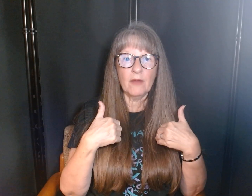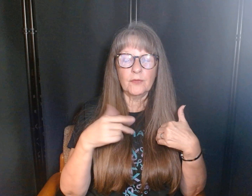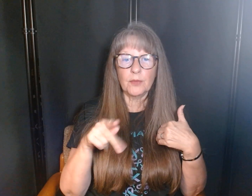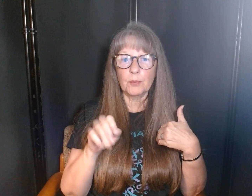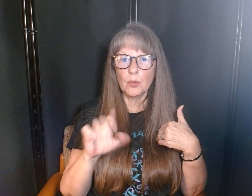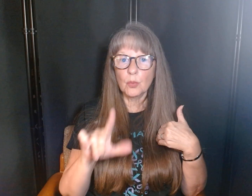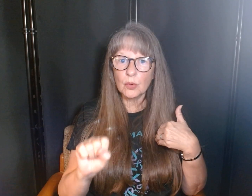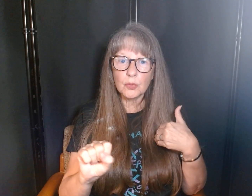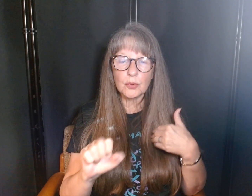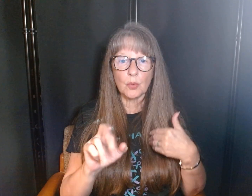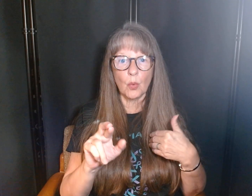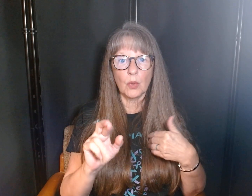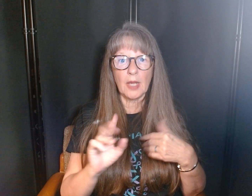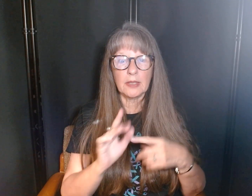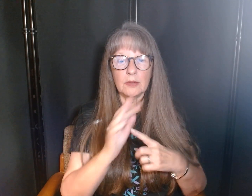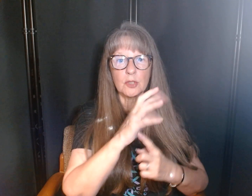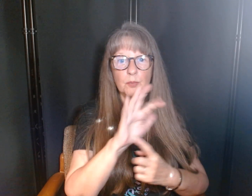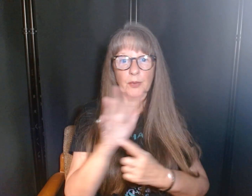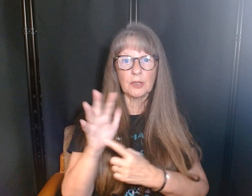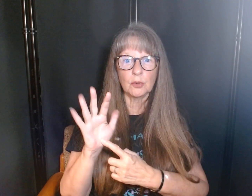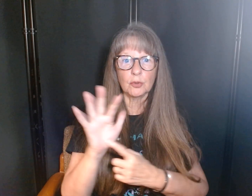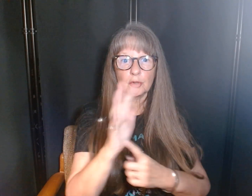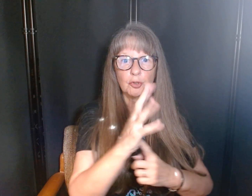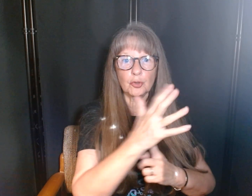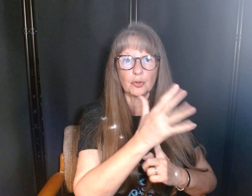the pools or like the sprinklers.